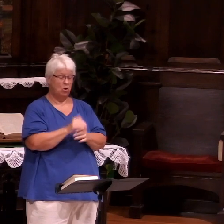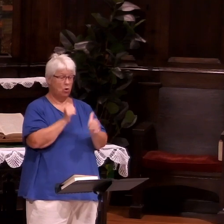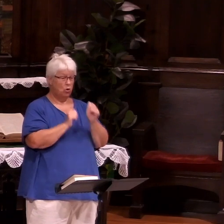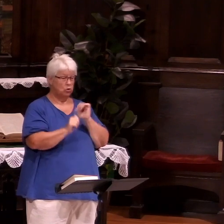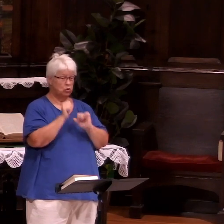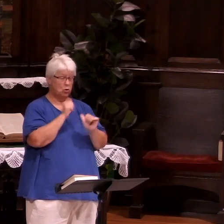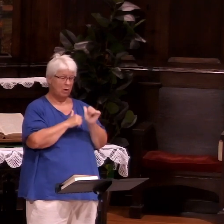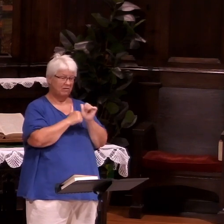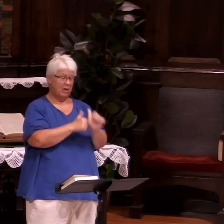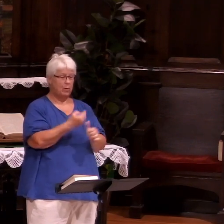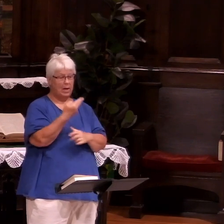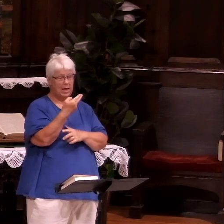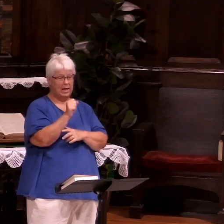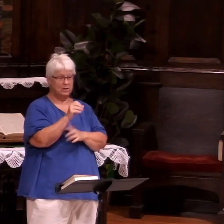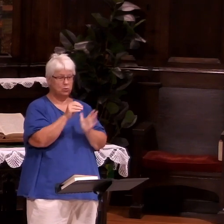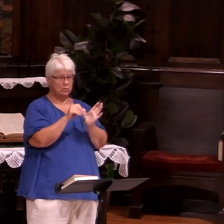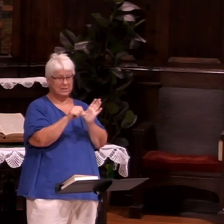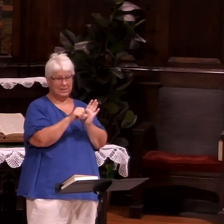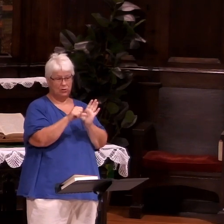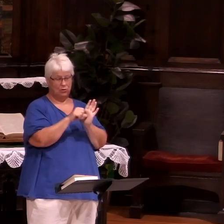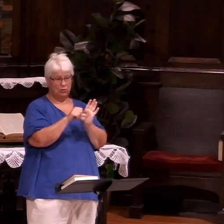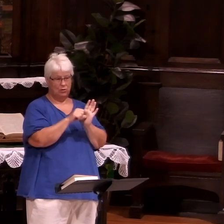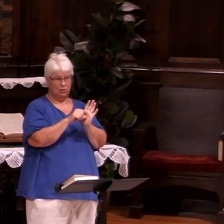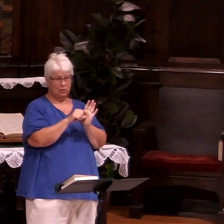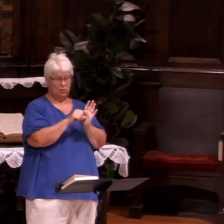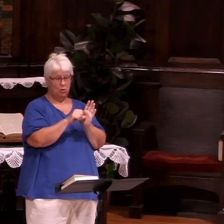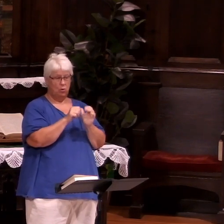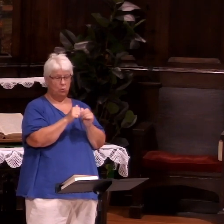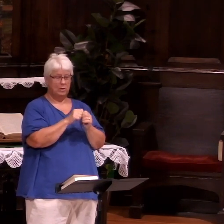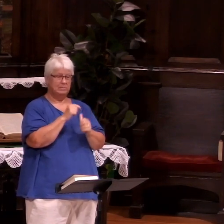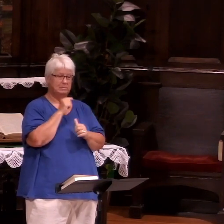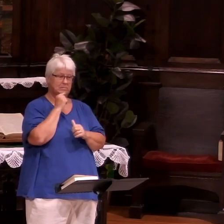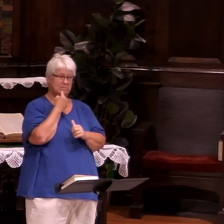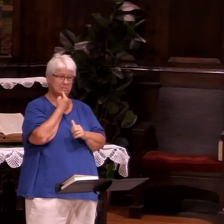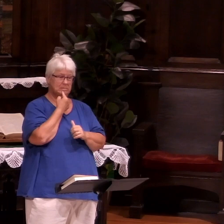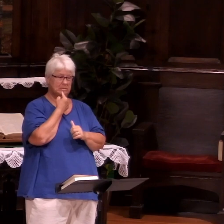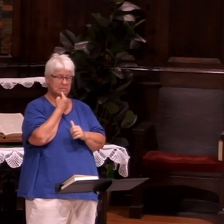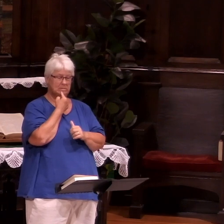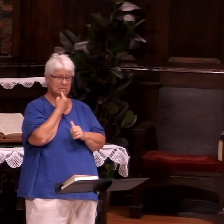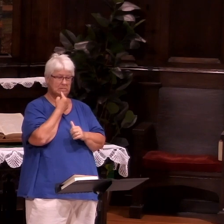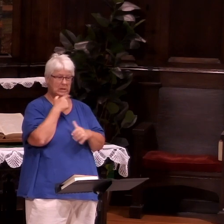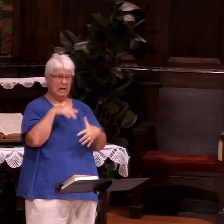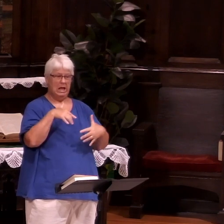show follows a high school senior with severe